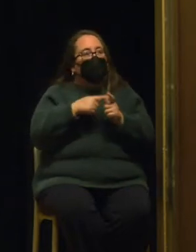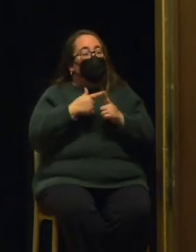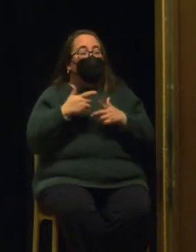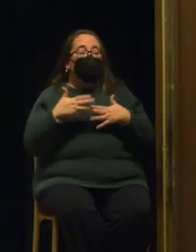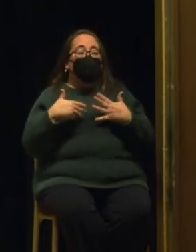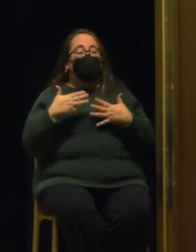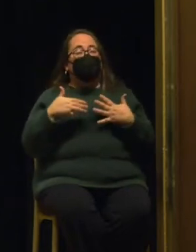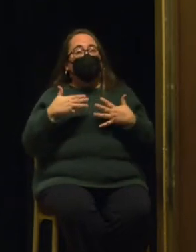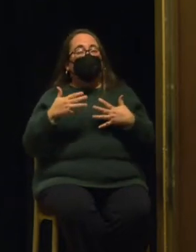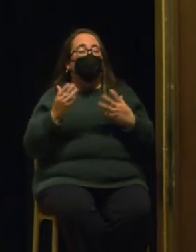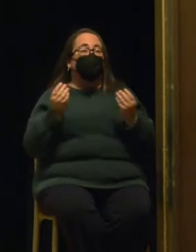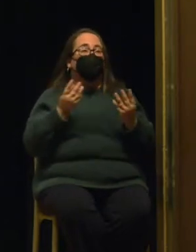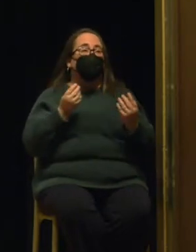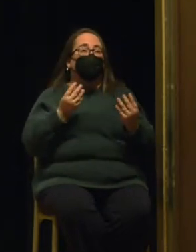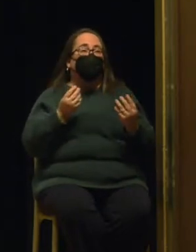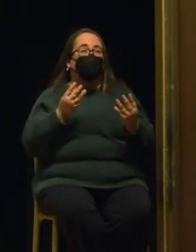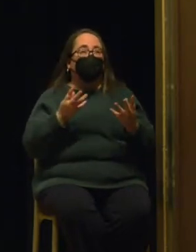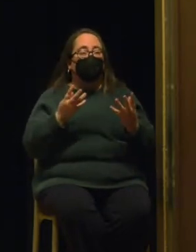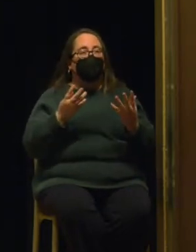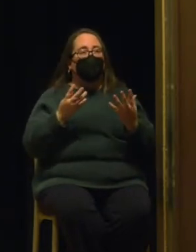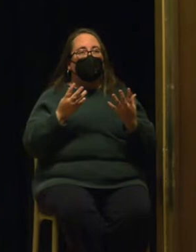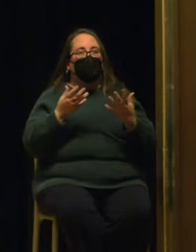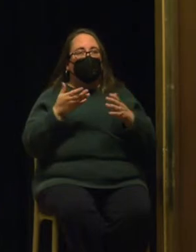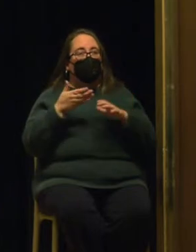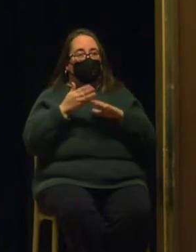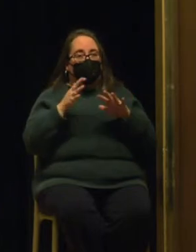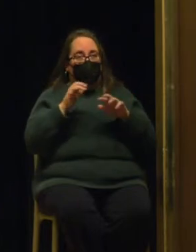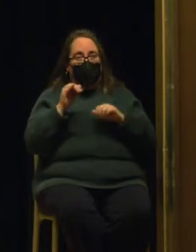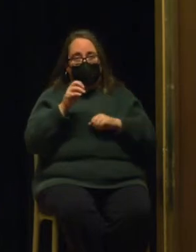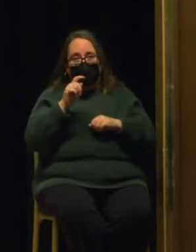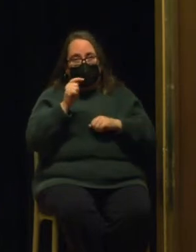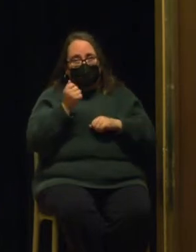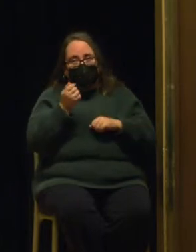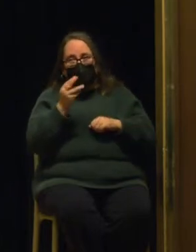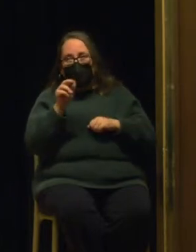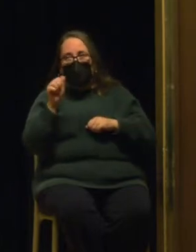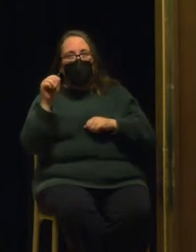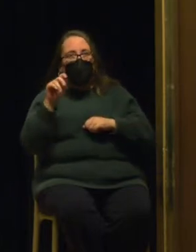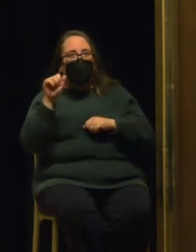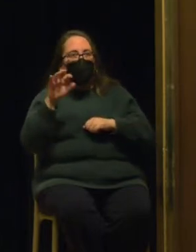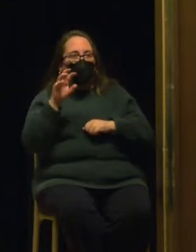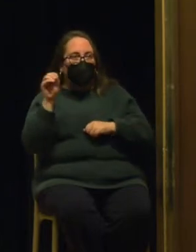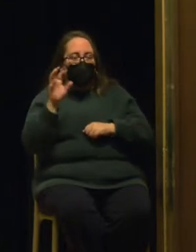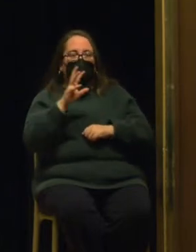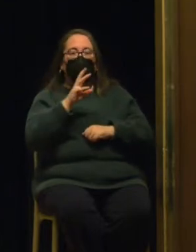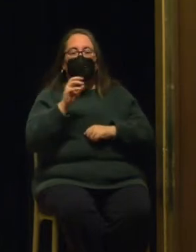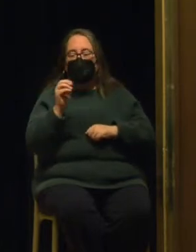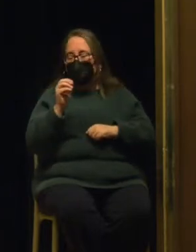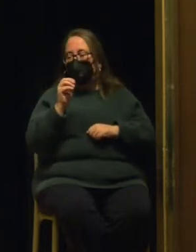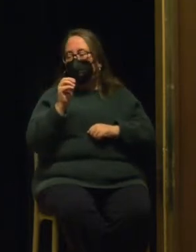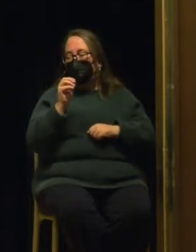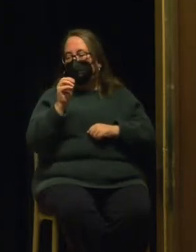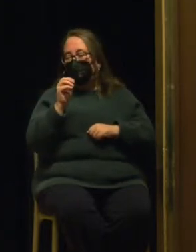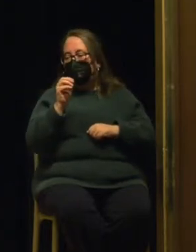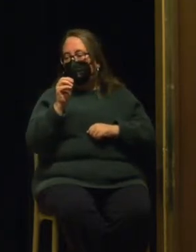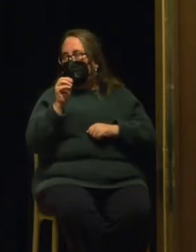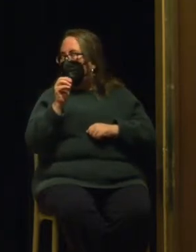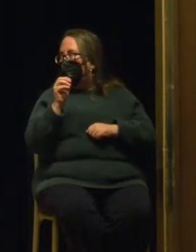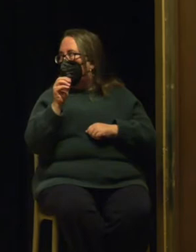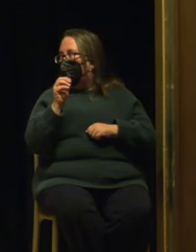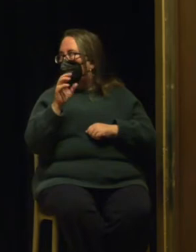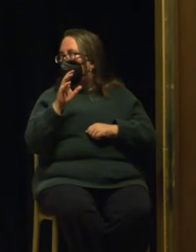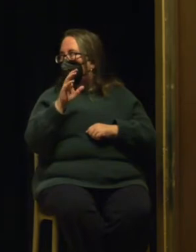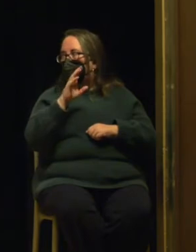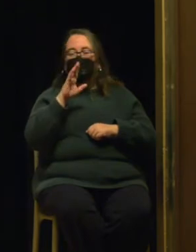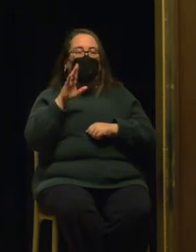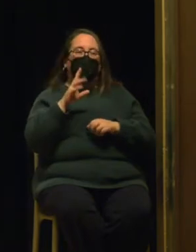up with each other after he left BET and went to several other media companies. And so I've never called him